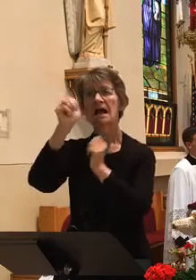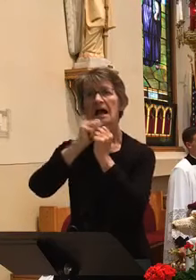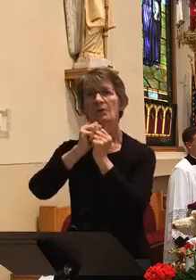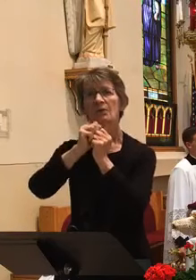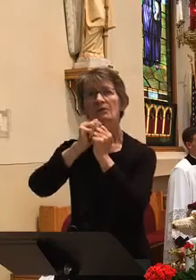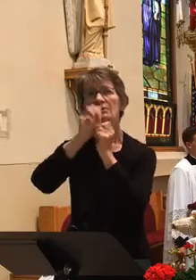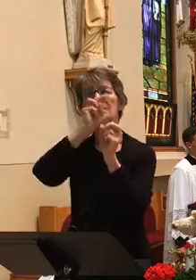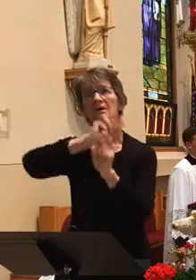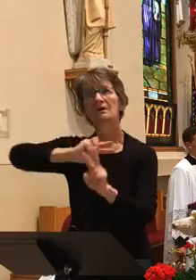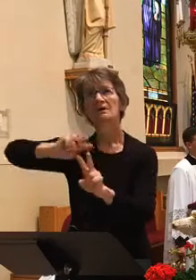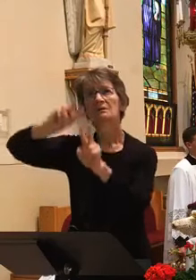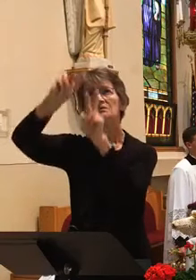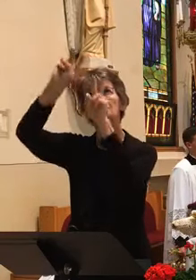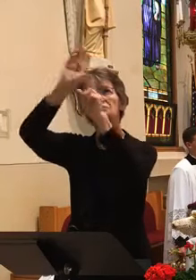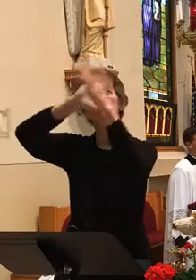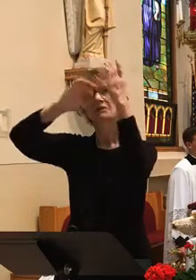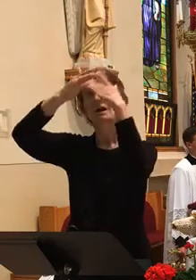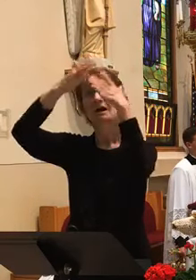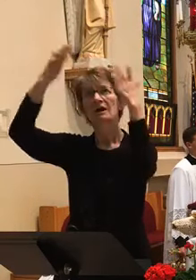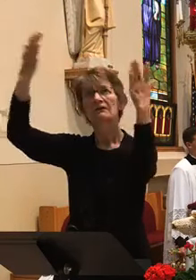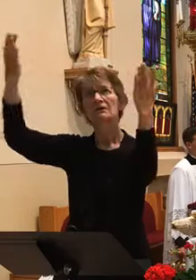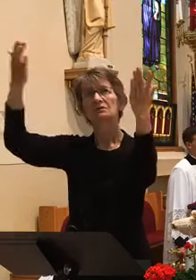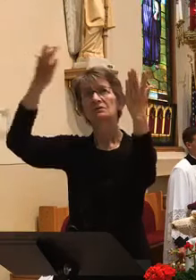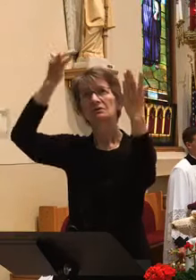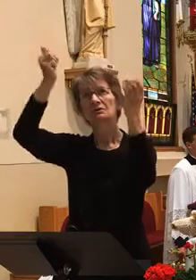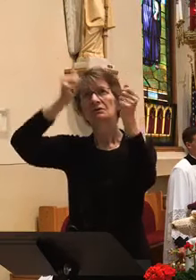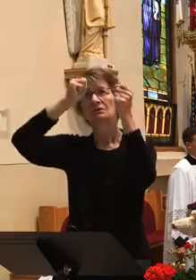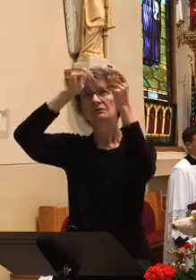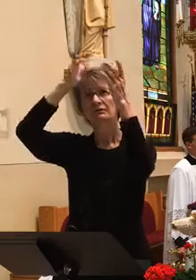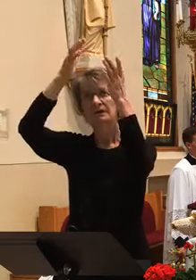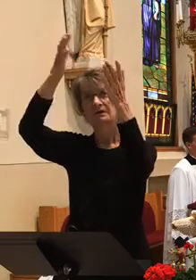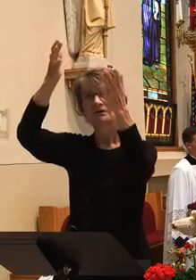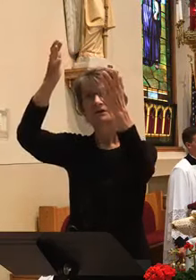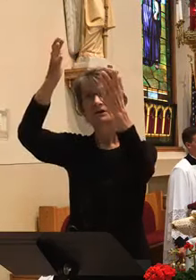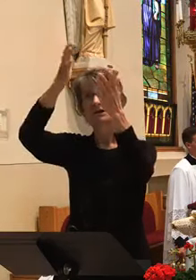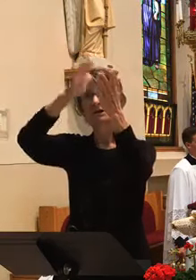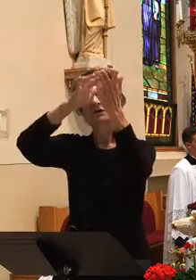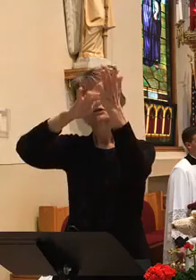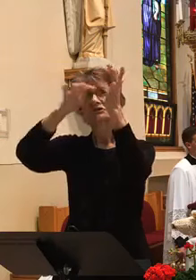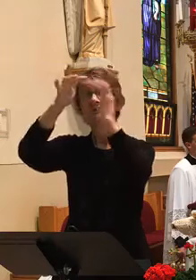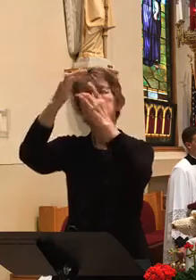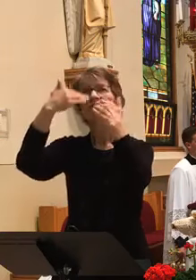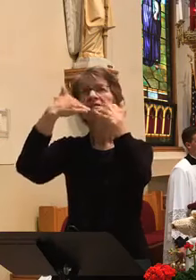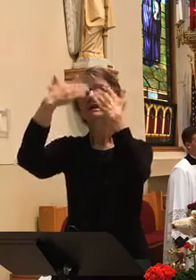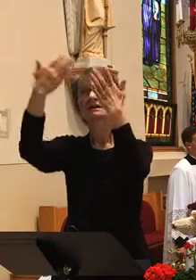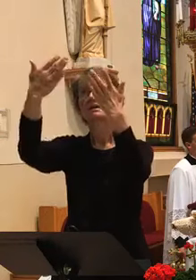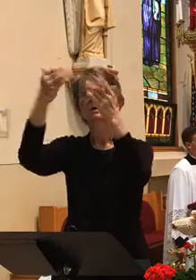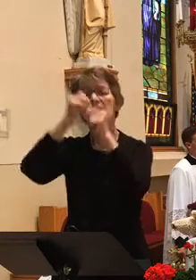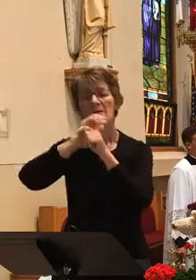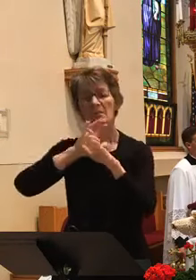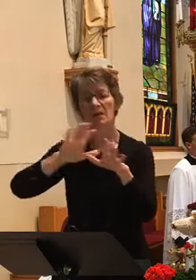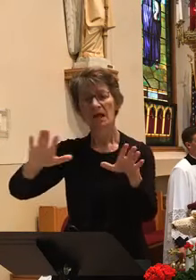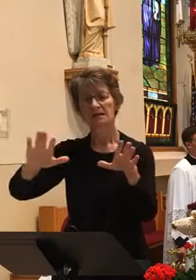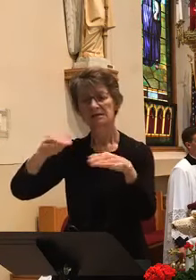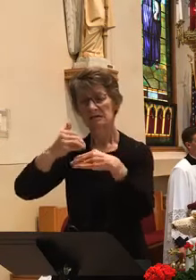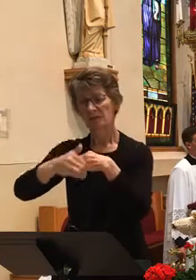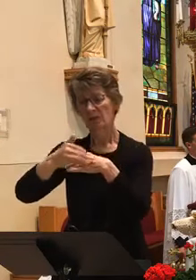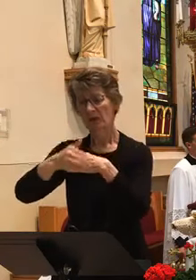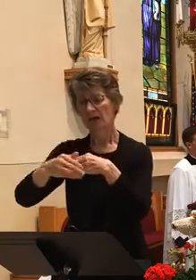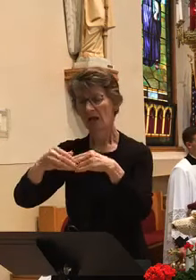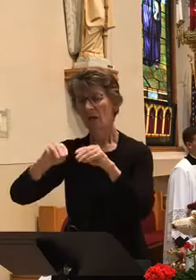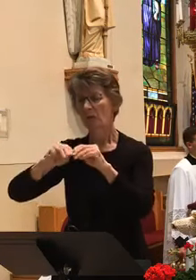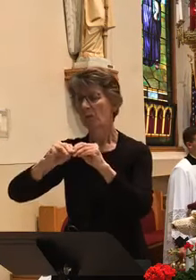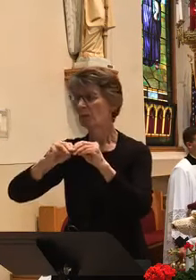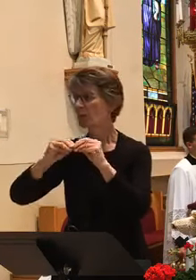eyes raised to heaven to you, his almighty Father, giving you thanks, he said the blessing, broke the